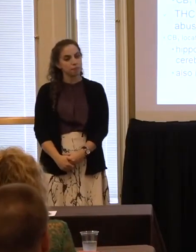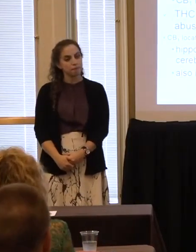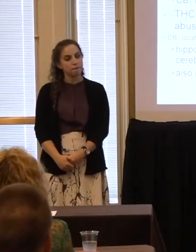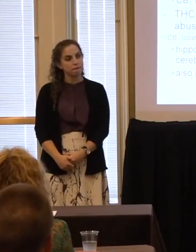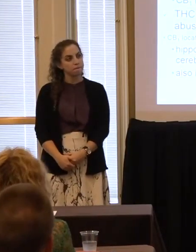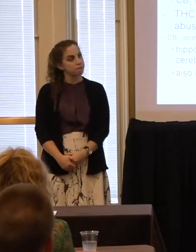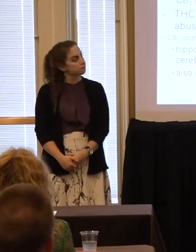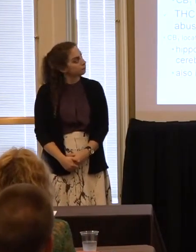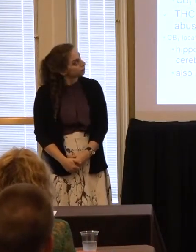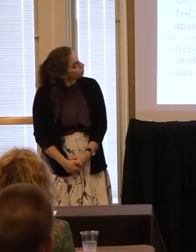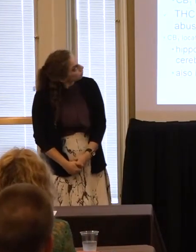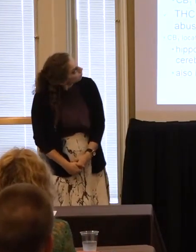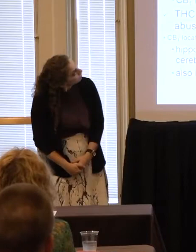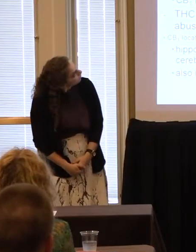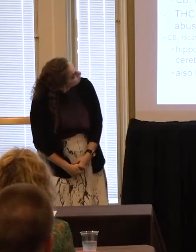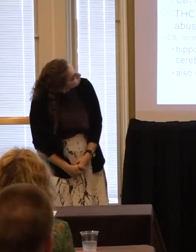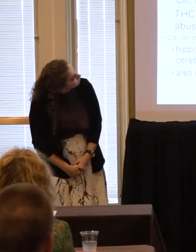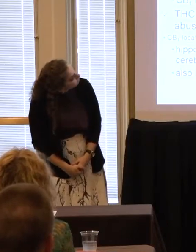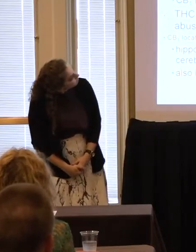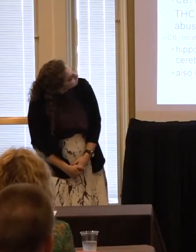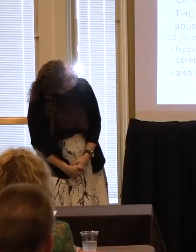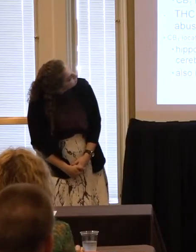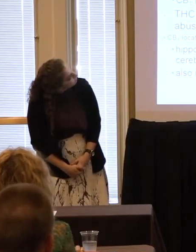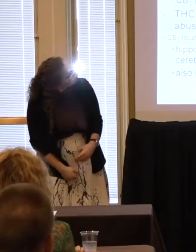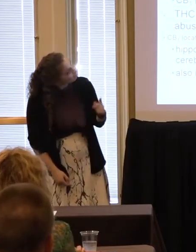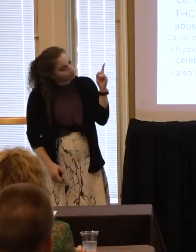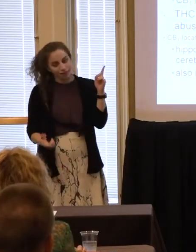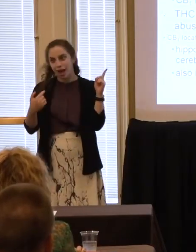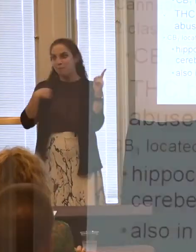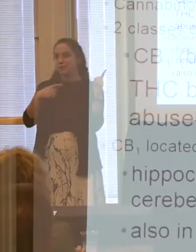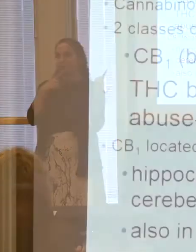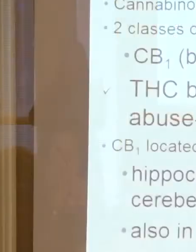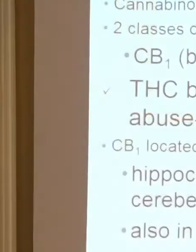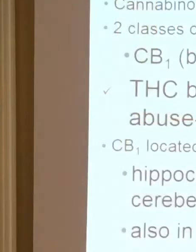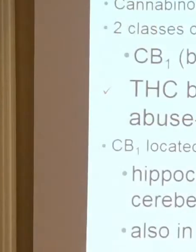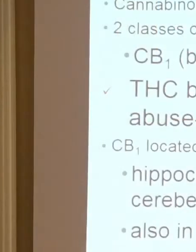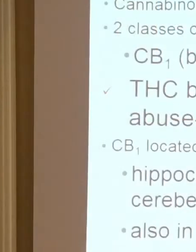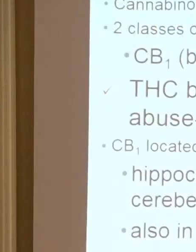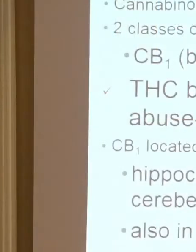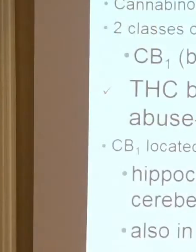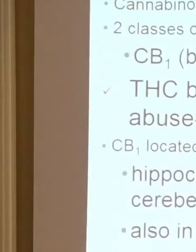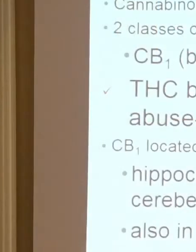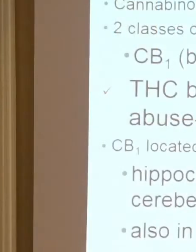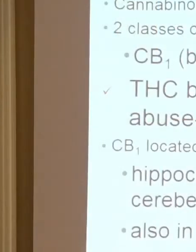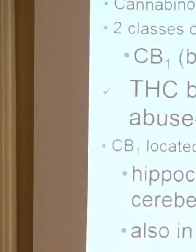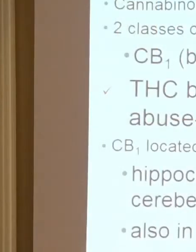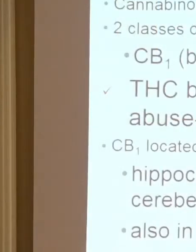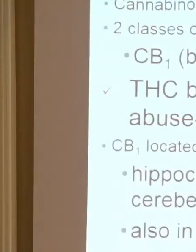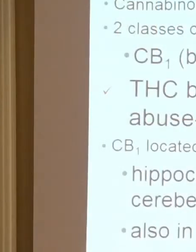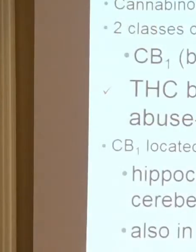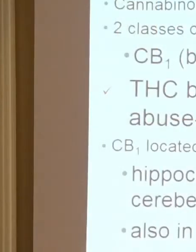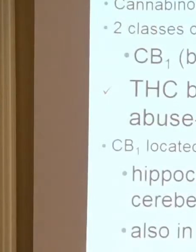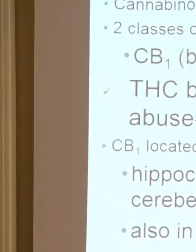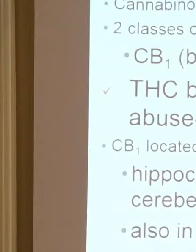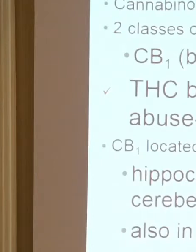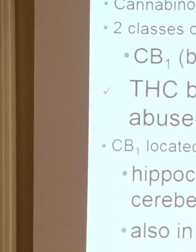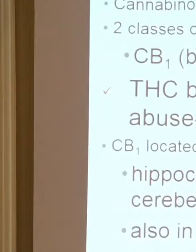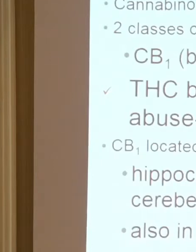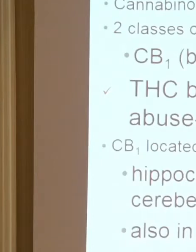So the endocannabinoid system. I've been saying that a lot, the endocannabinoid system. So this is our own natural brain